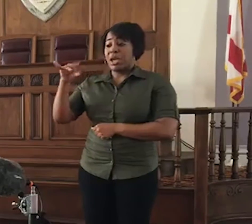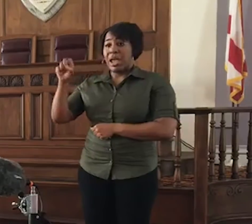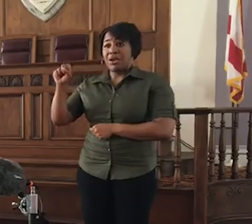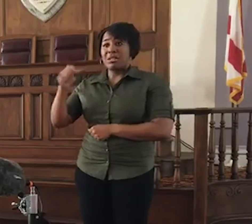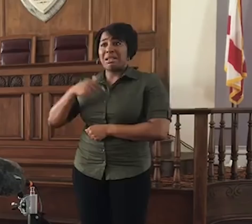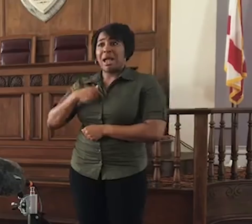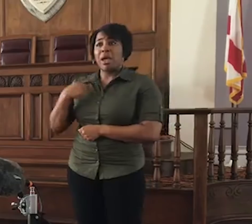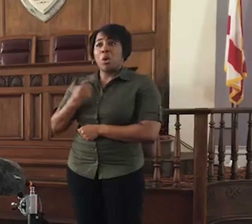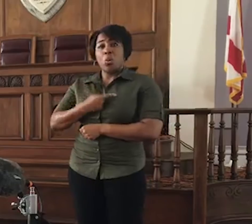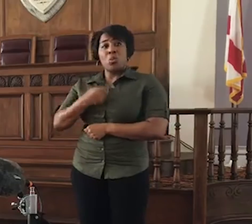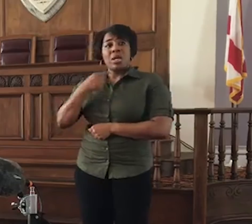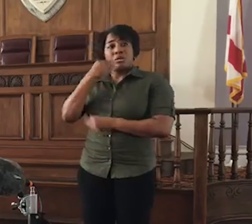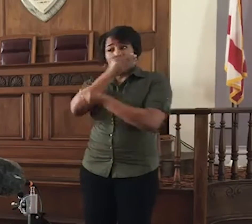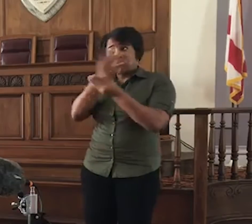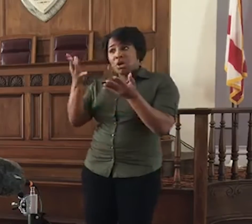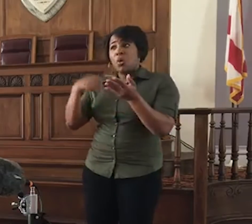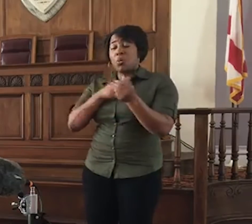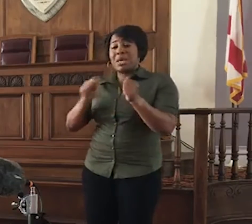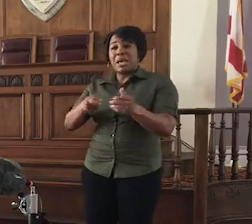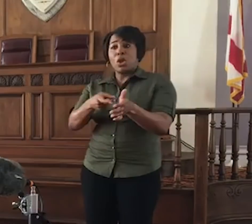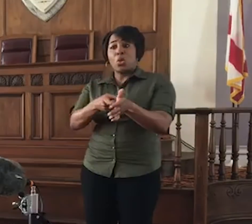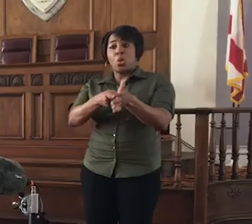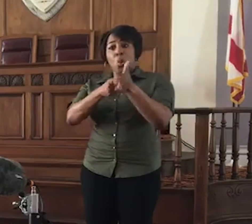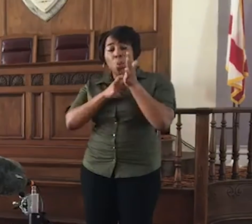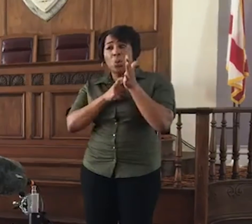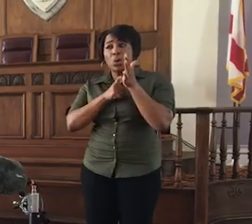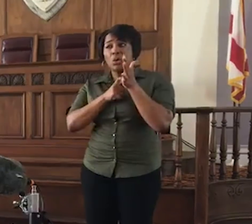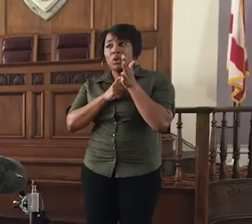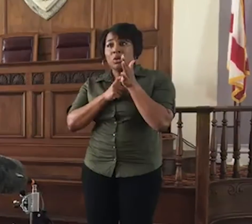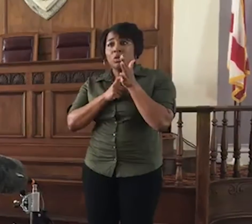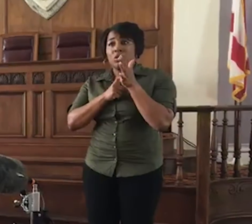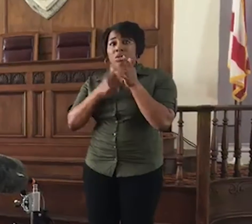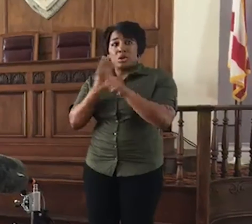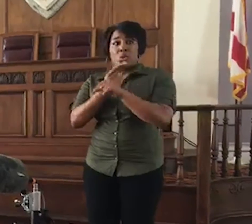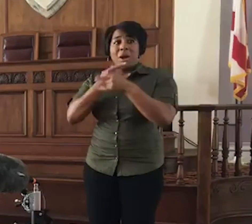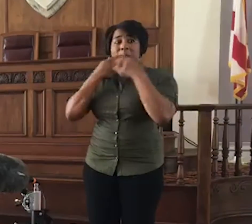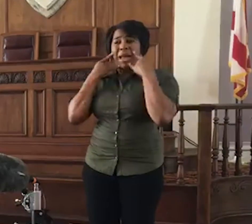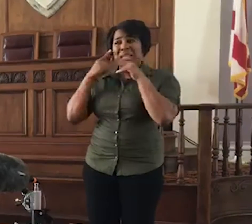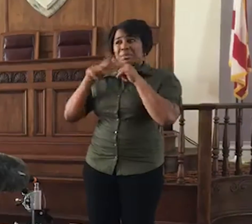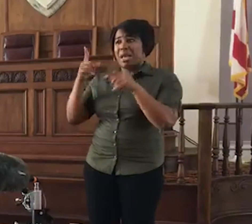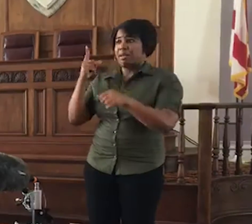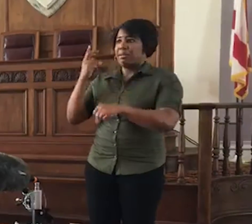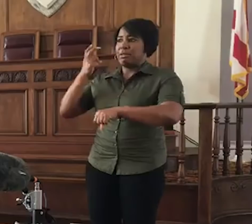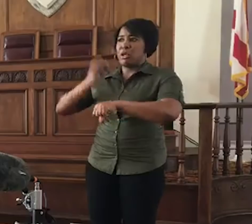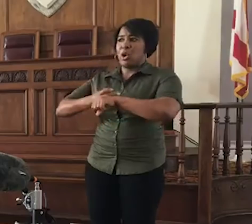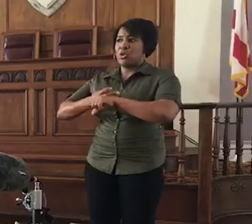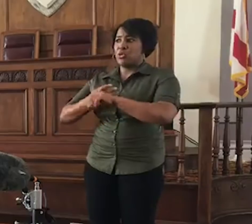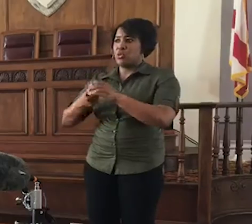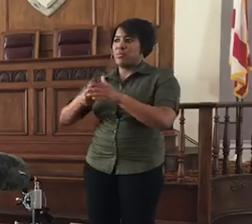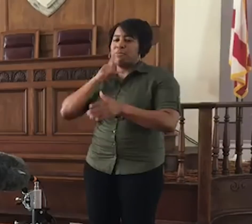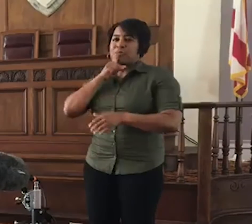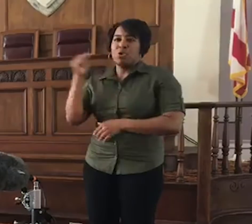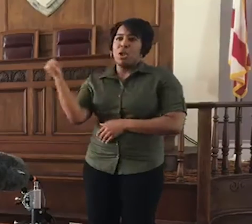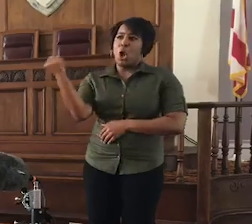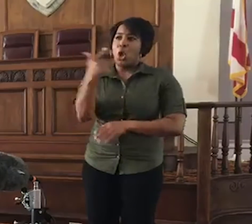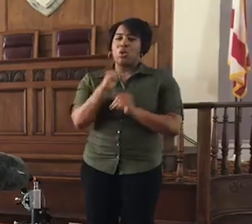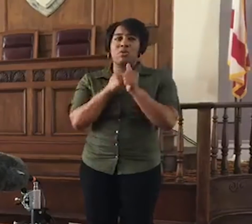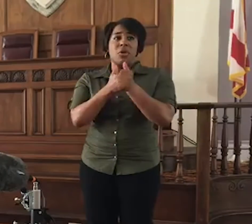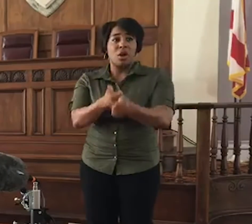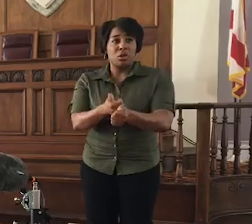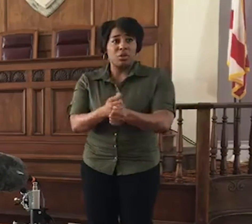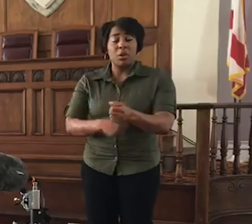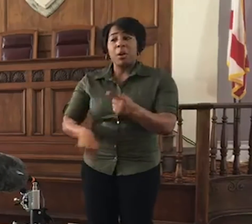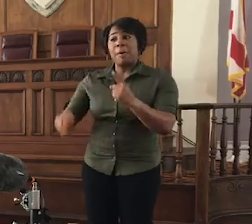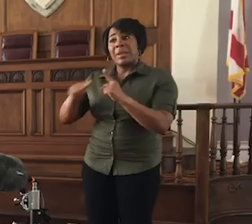mask, it would be next to impossible to enforce. I also remember saying that you shouldn't have to